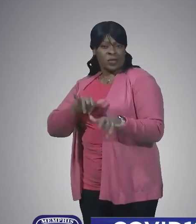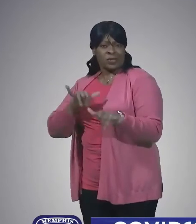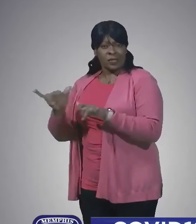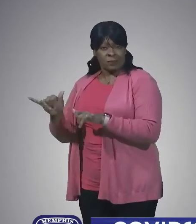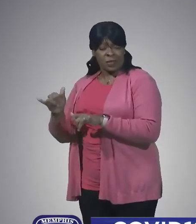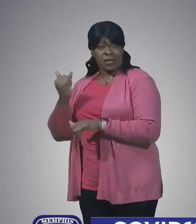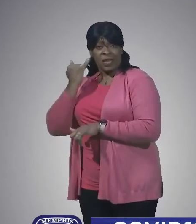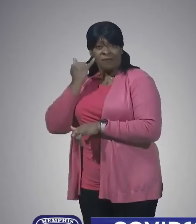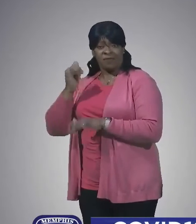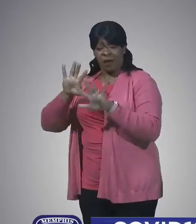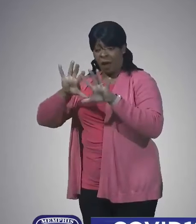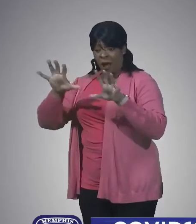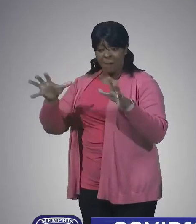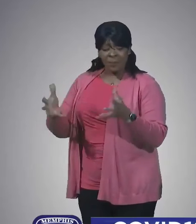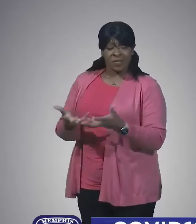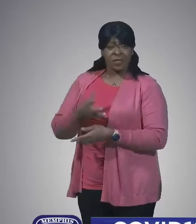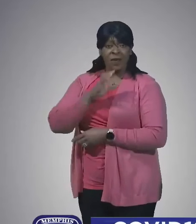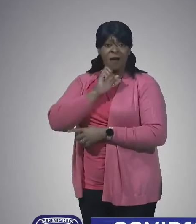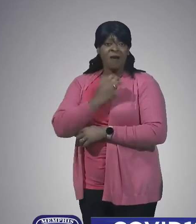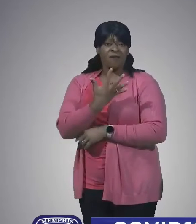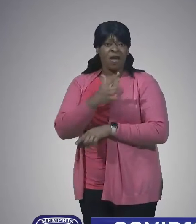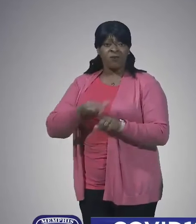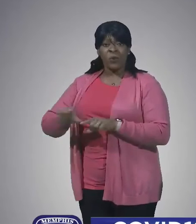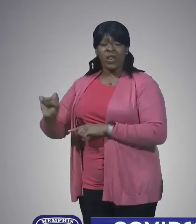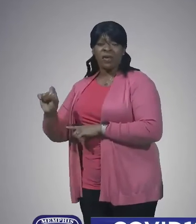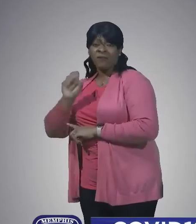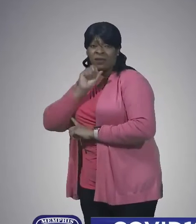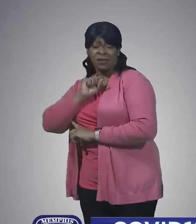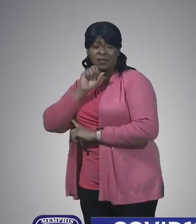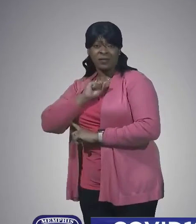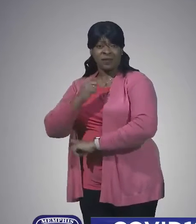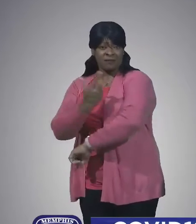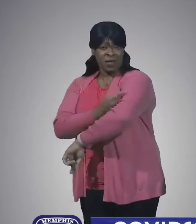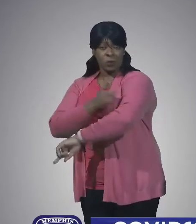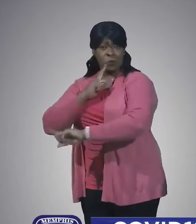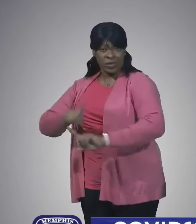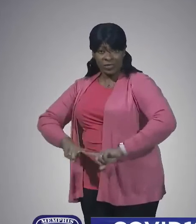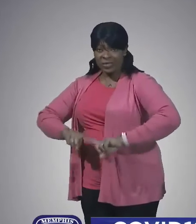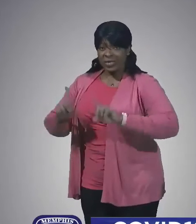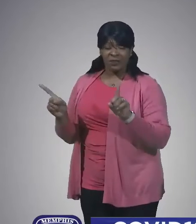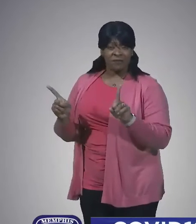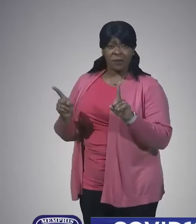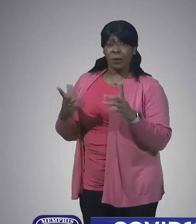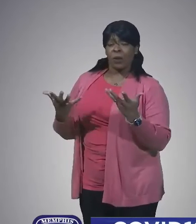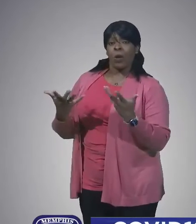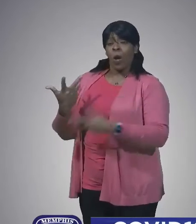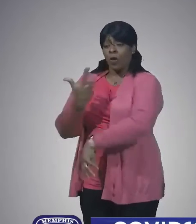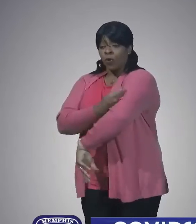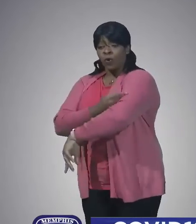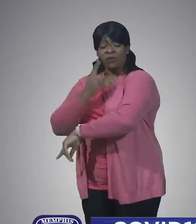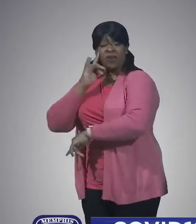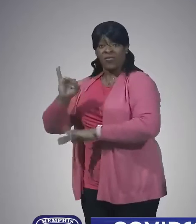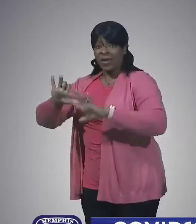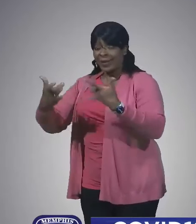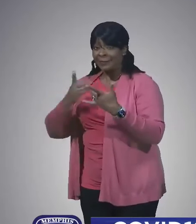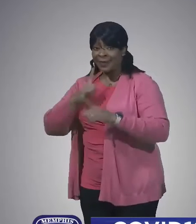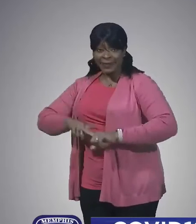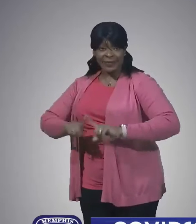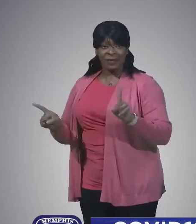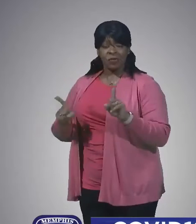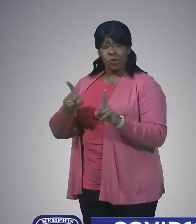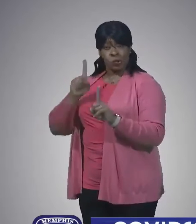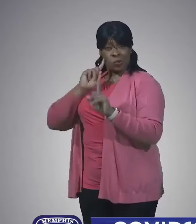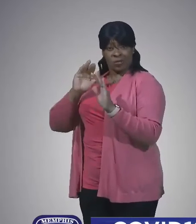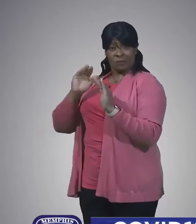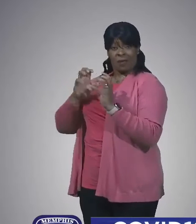the composition of the 5 to 11 vaccine is different, or if the dosage for that will be much different. Do you expect